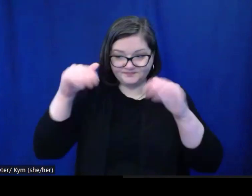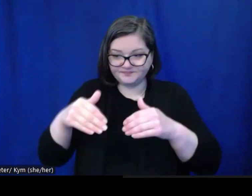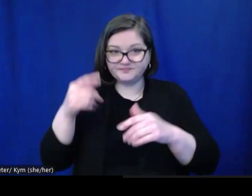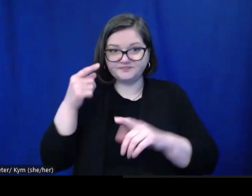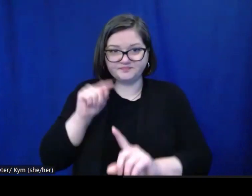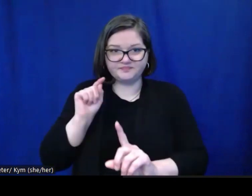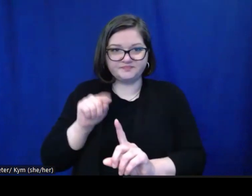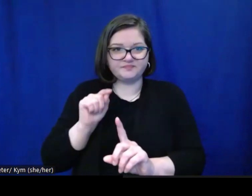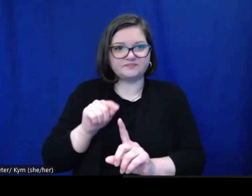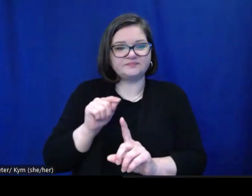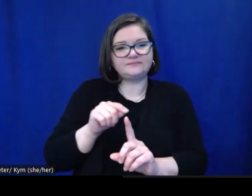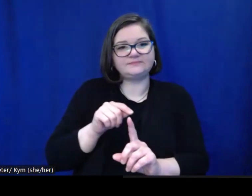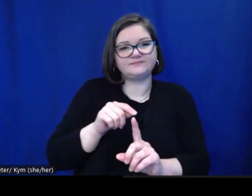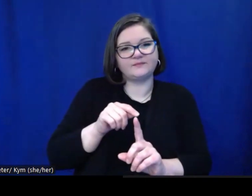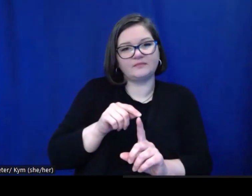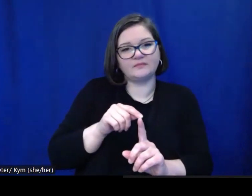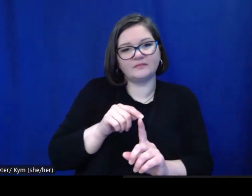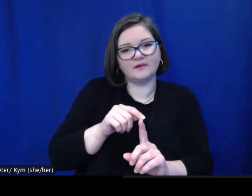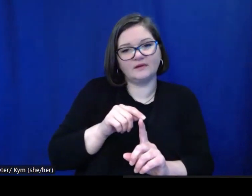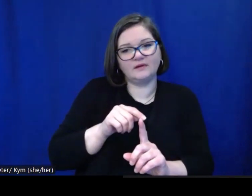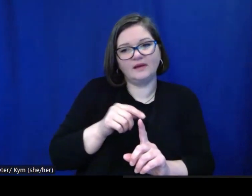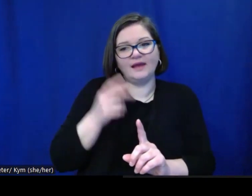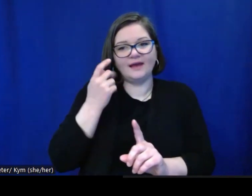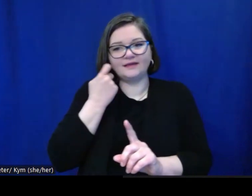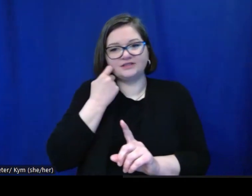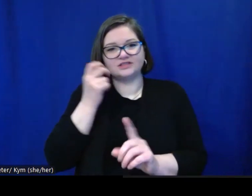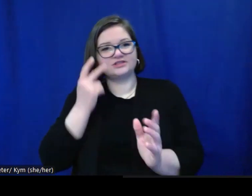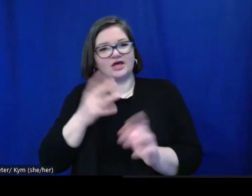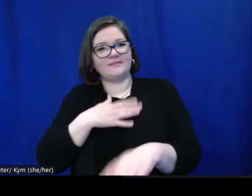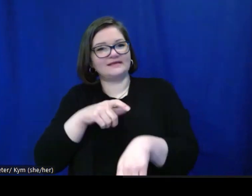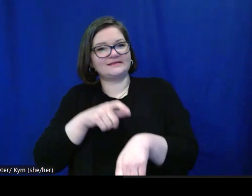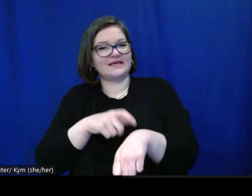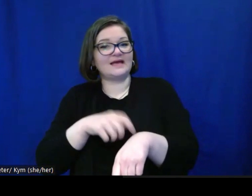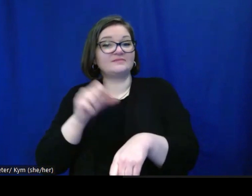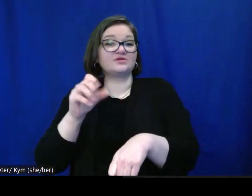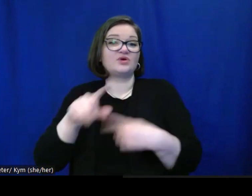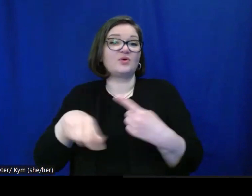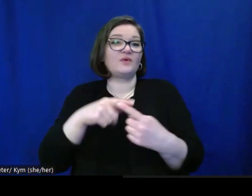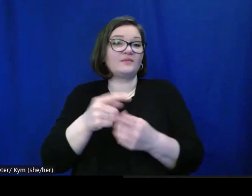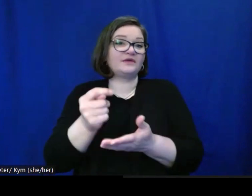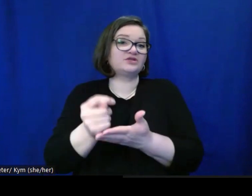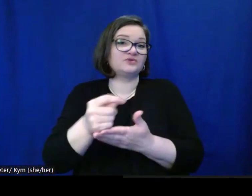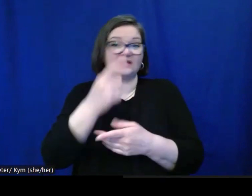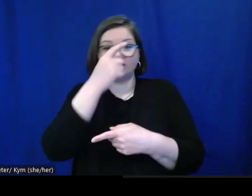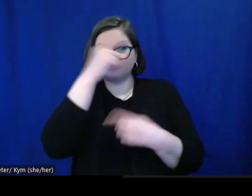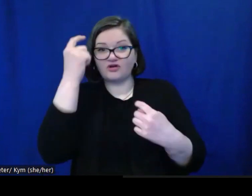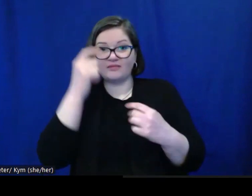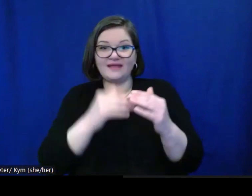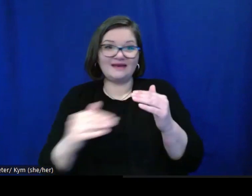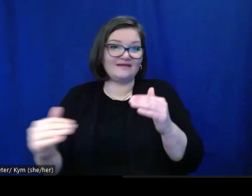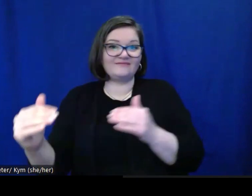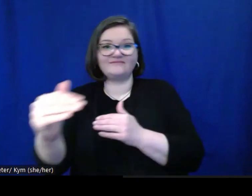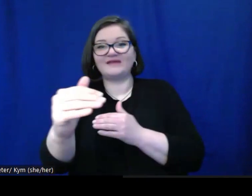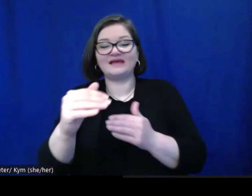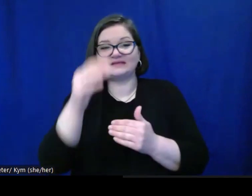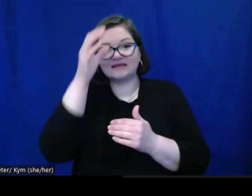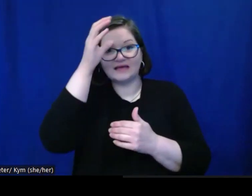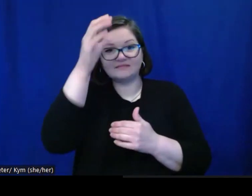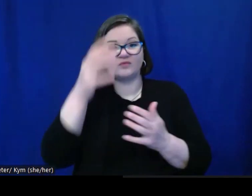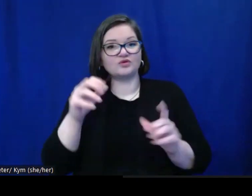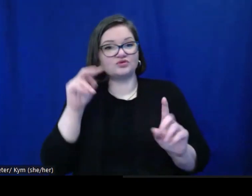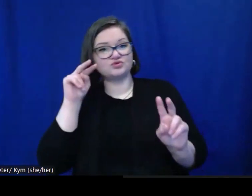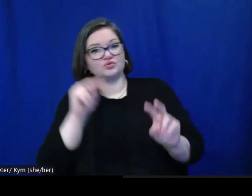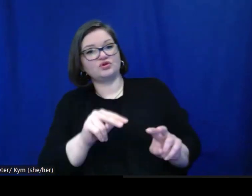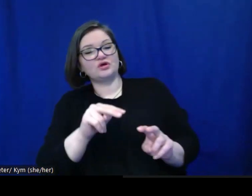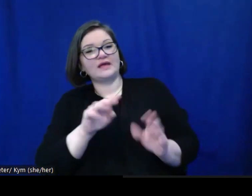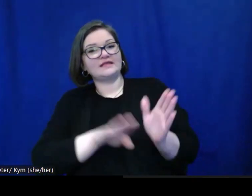gonna move through because I just saw my time here. So when we're treating trauma advanced concepts, looking at developmental